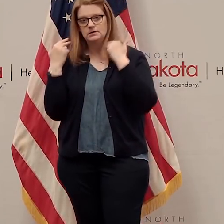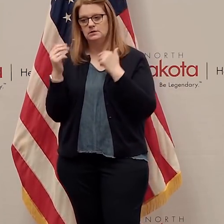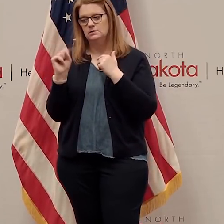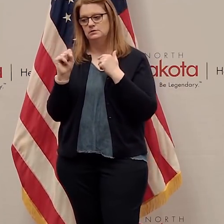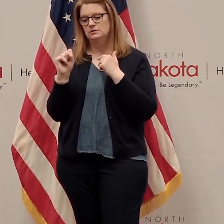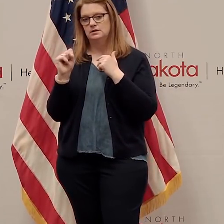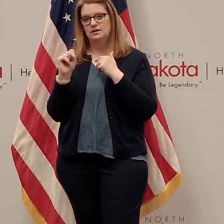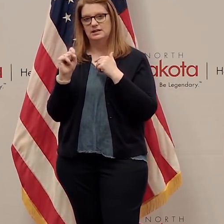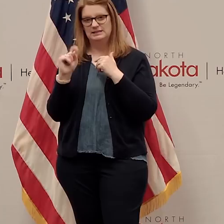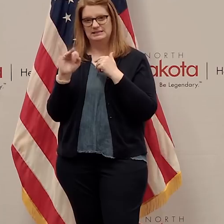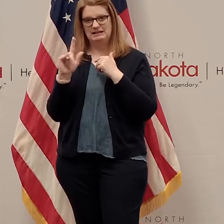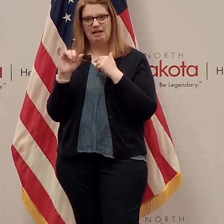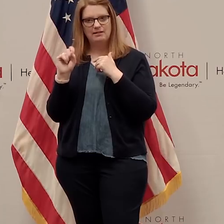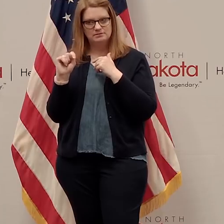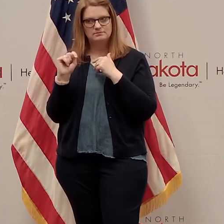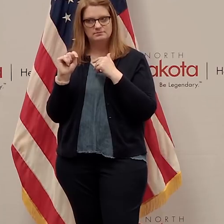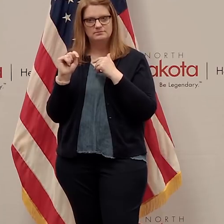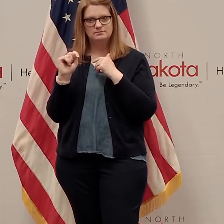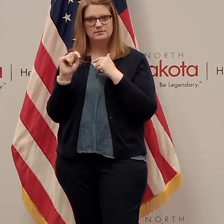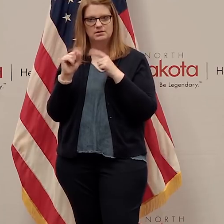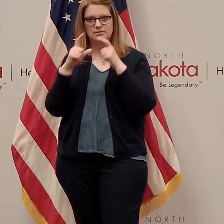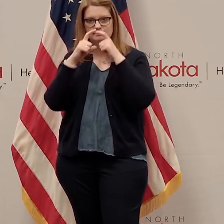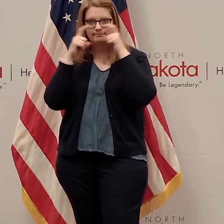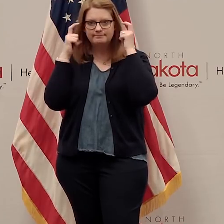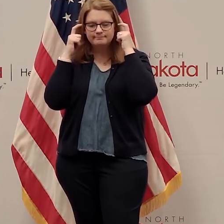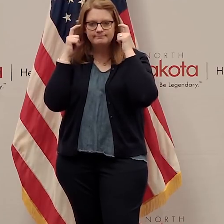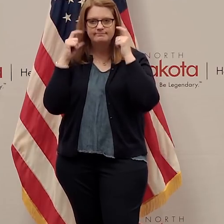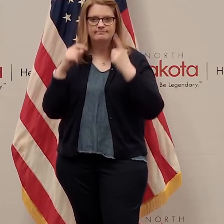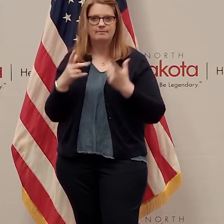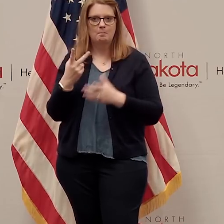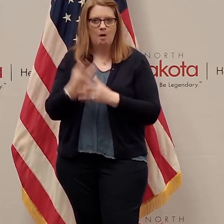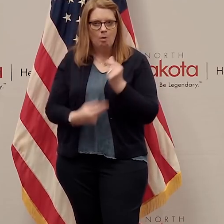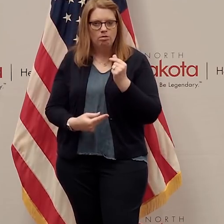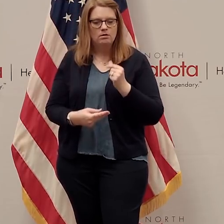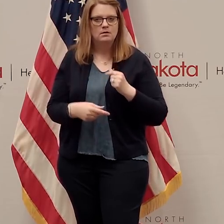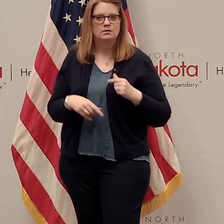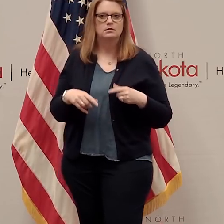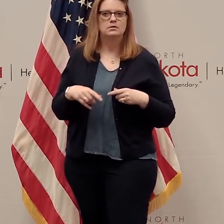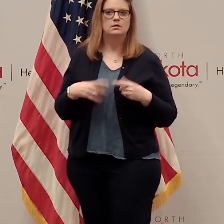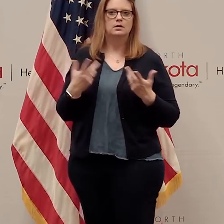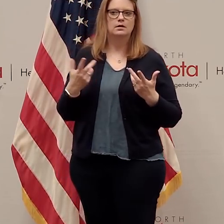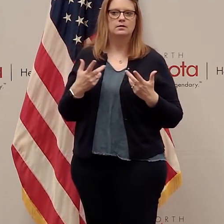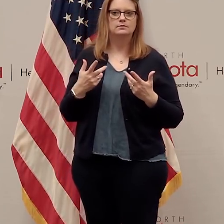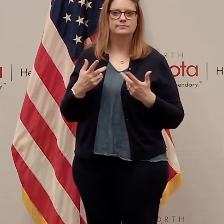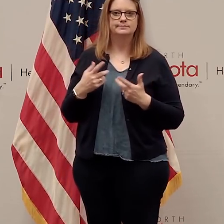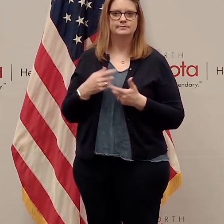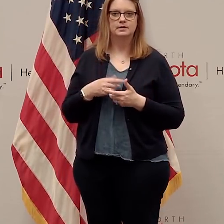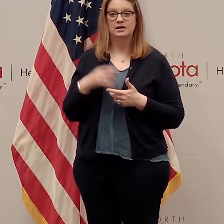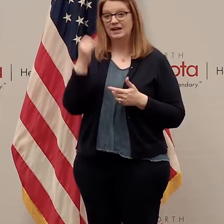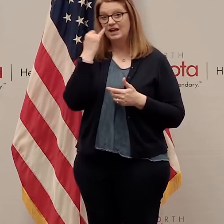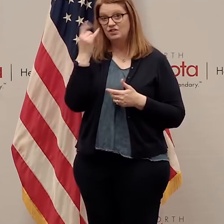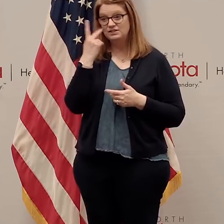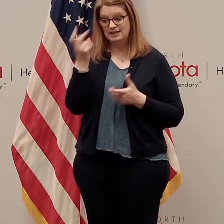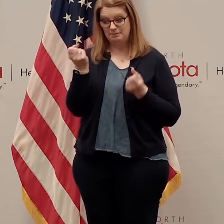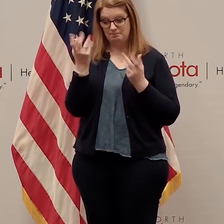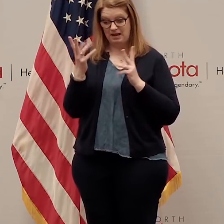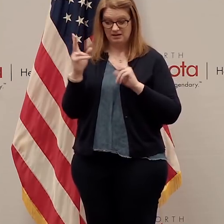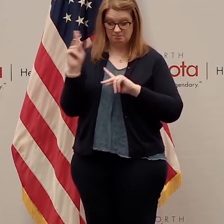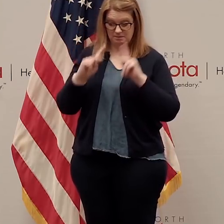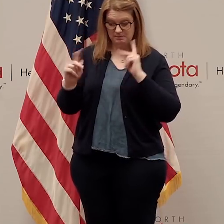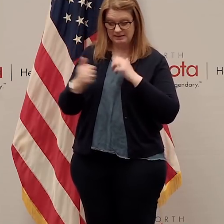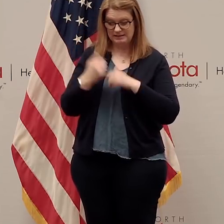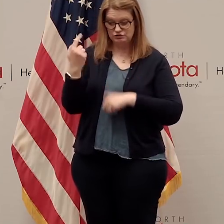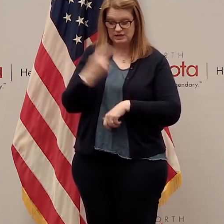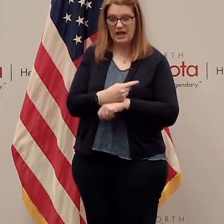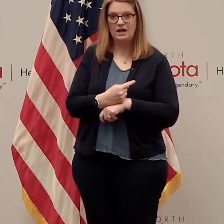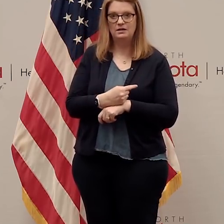know, and the provider are using masks. If you're going to have, you know, providers that are seeing dozens of customers a day, it just